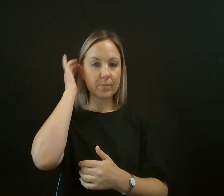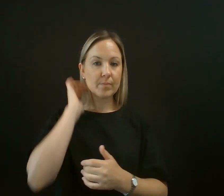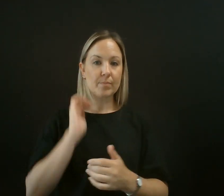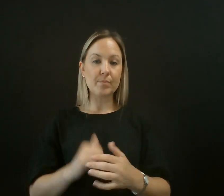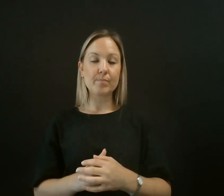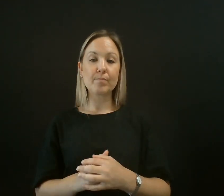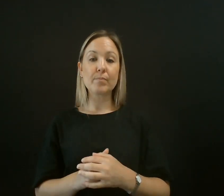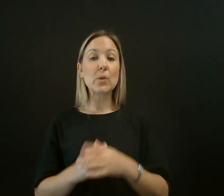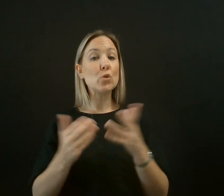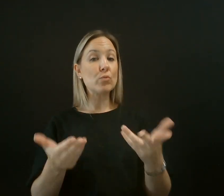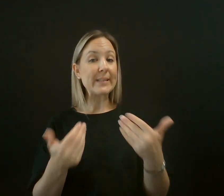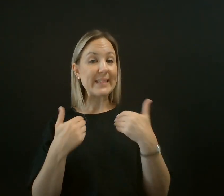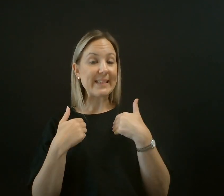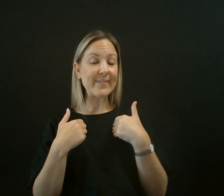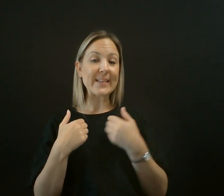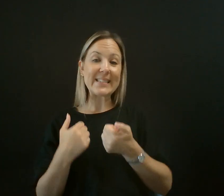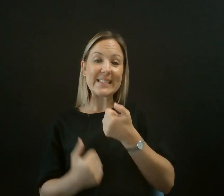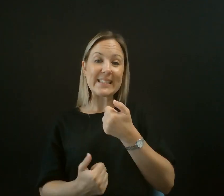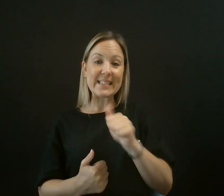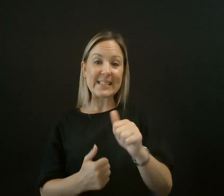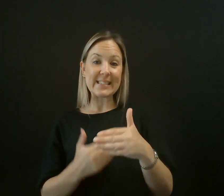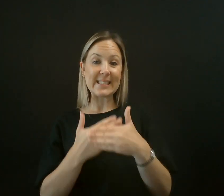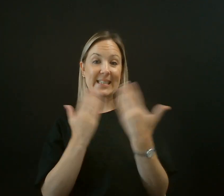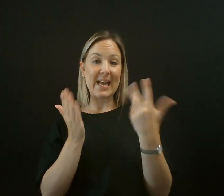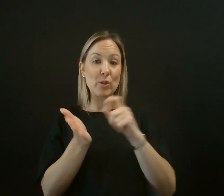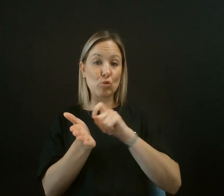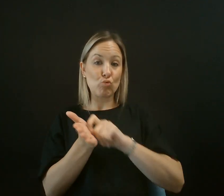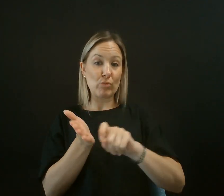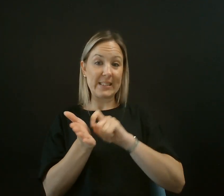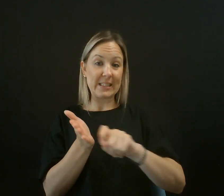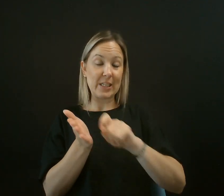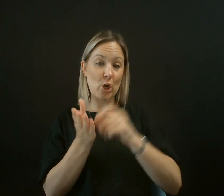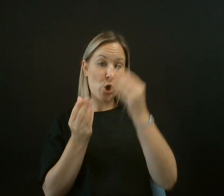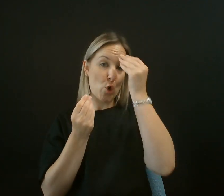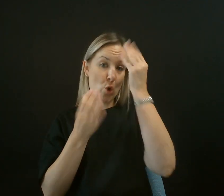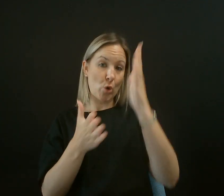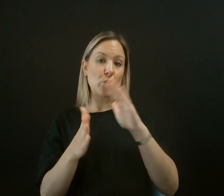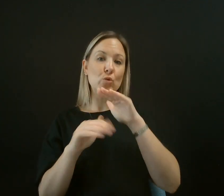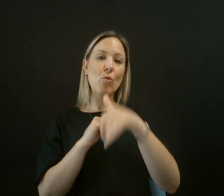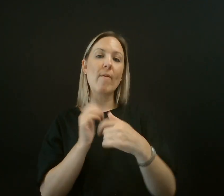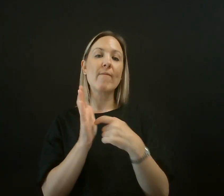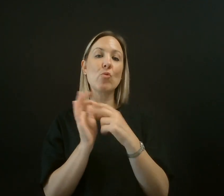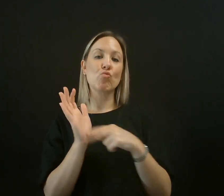To be given at least 60 days written notice of rent increases.